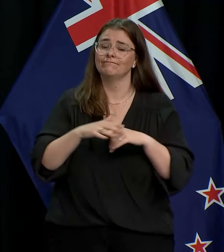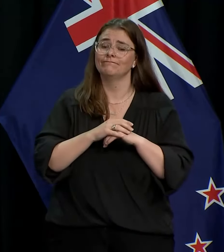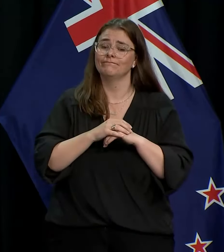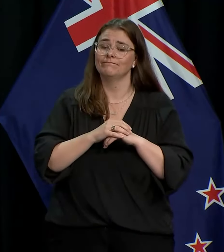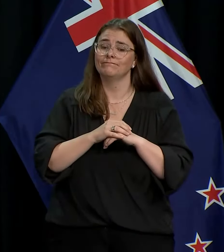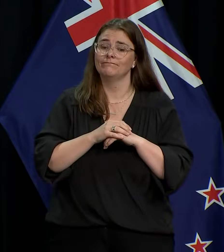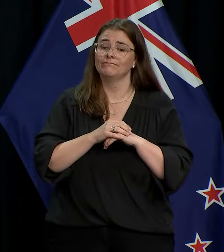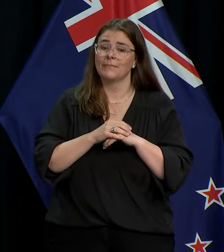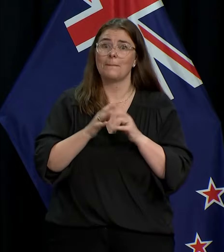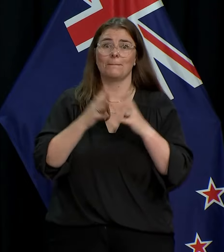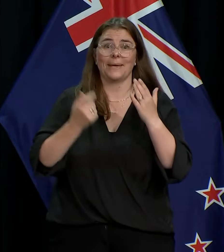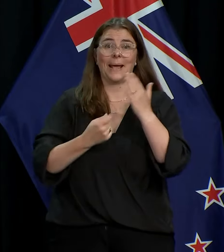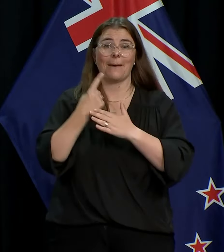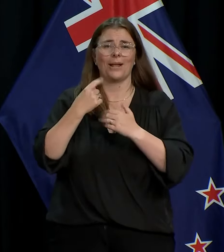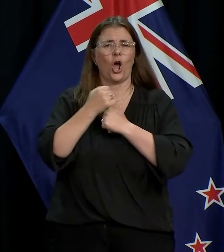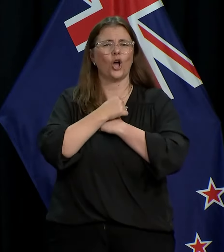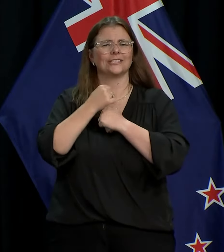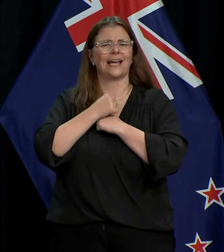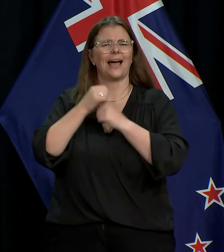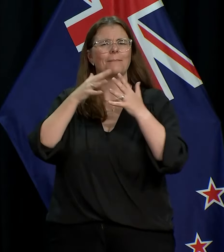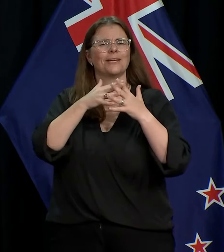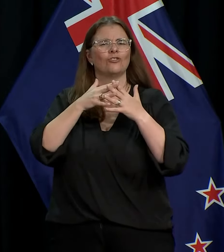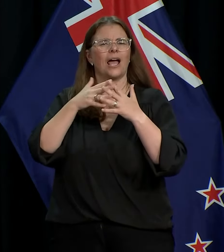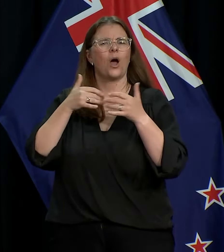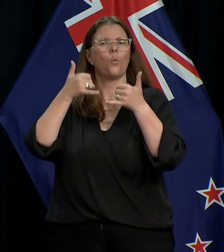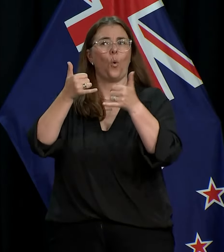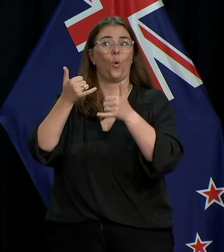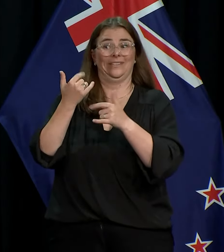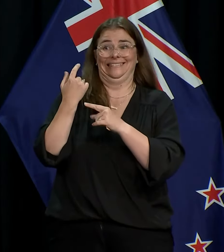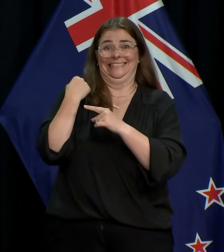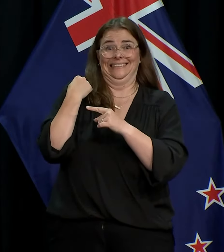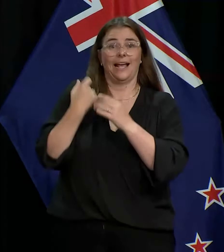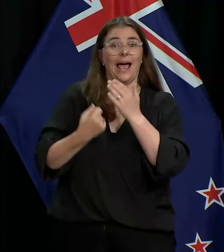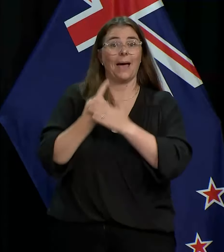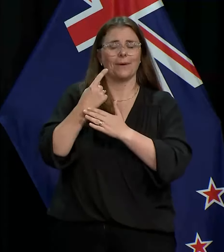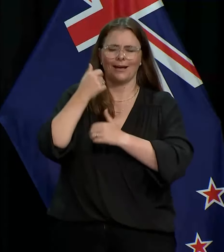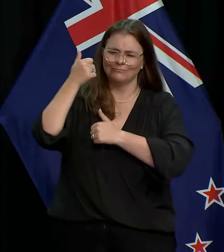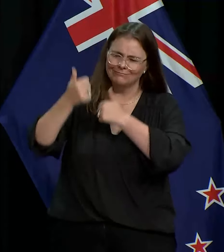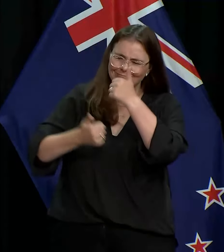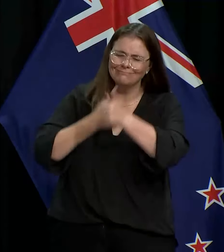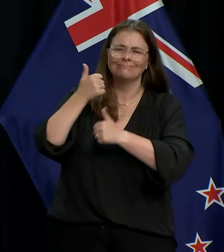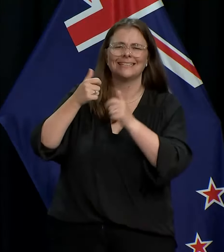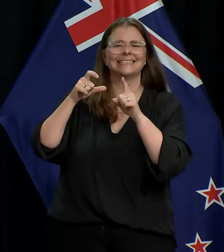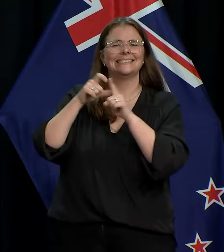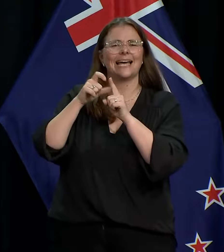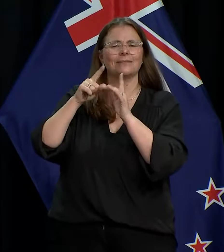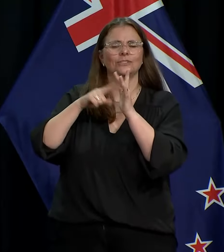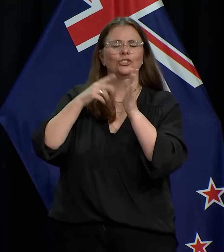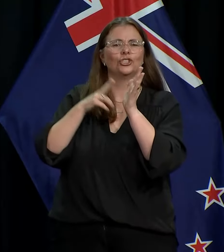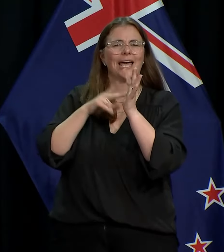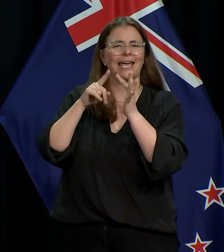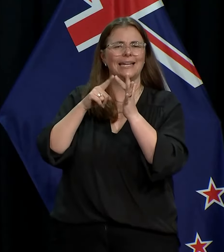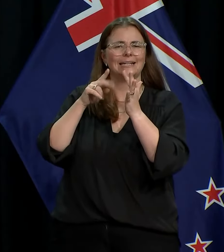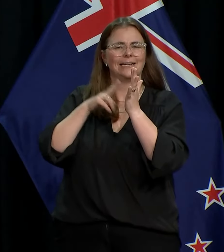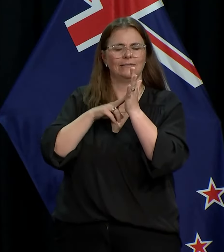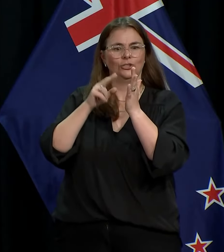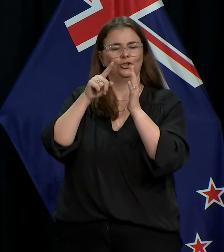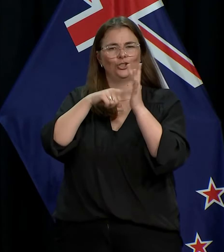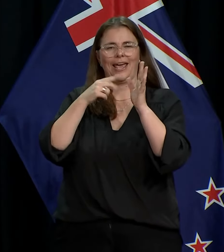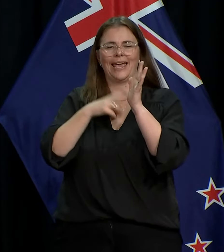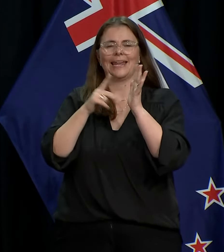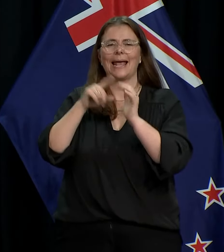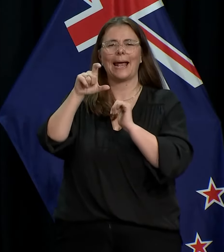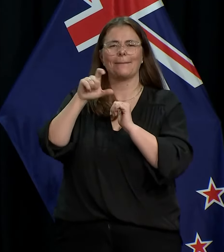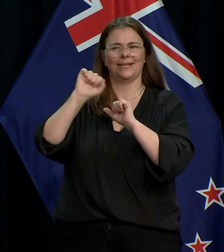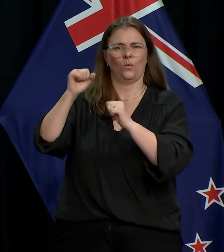very significant event at the Oscars only moments before I came down. Can I congratulate Dame Jane Campion on